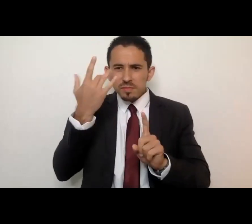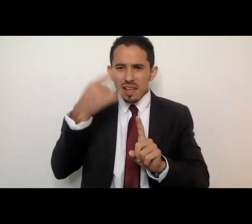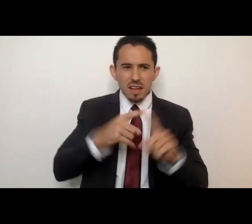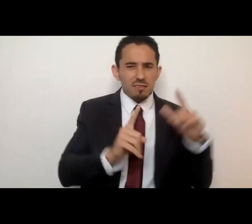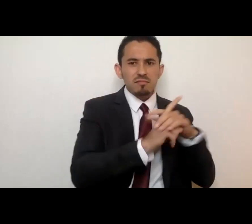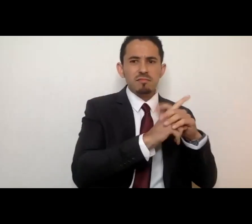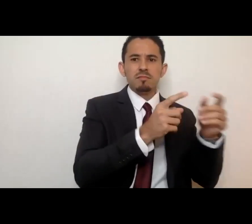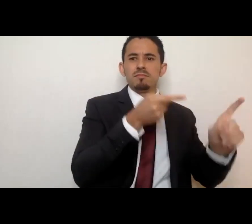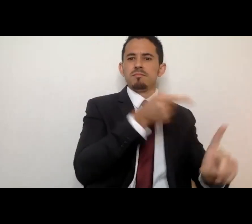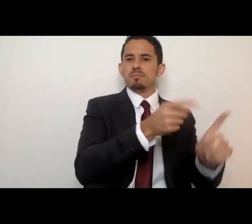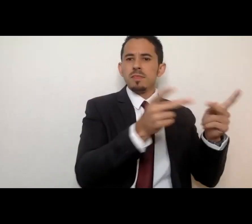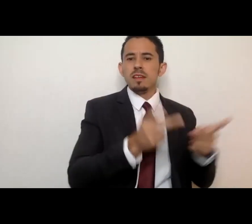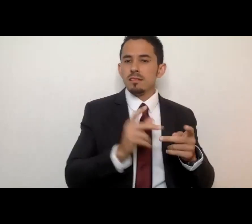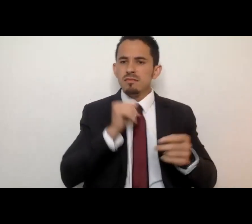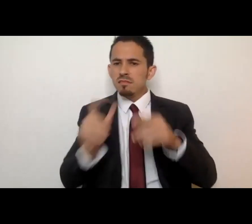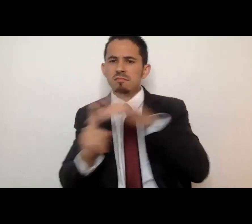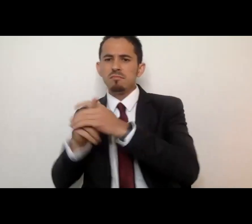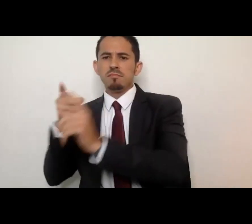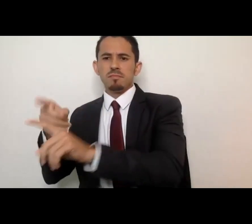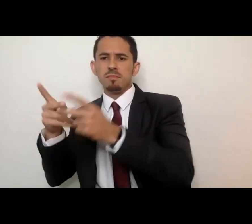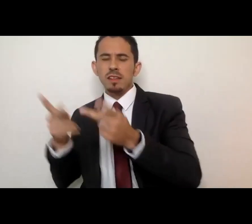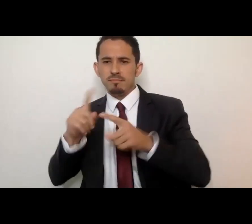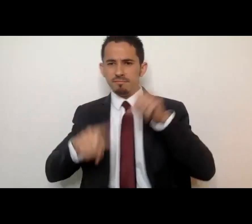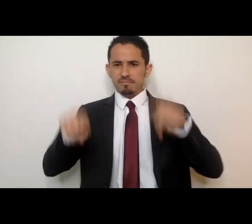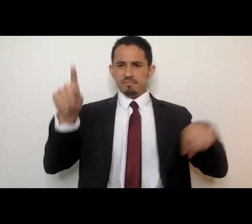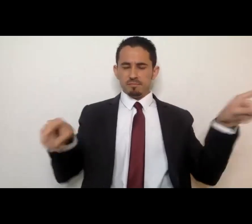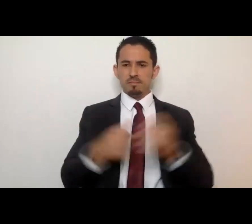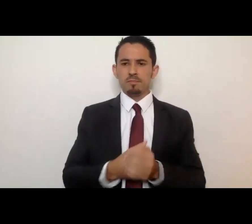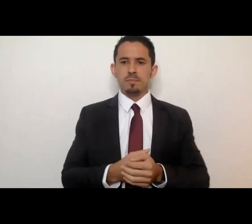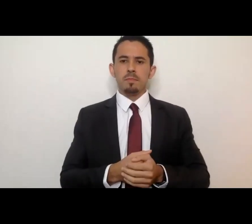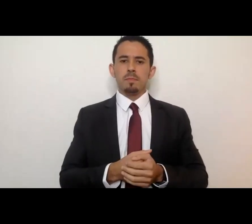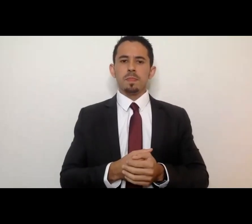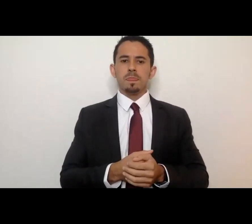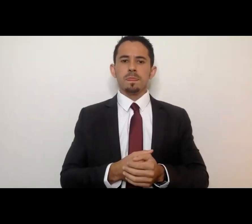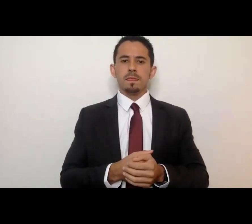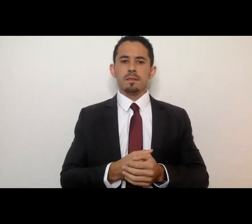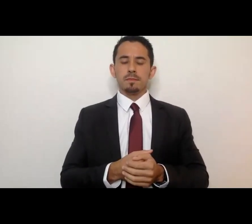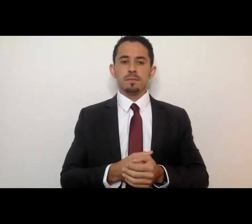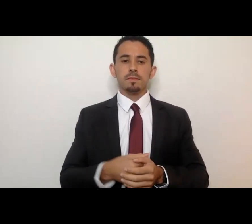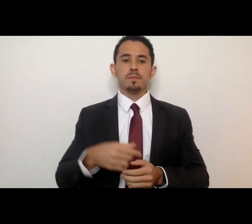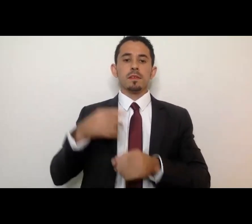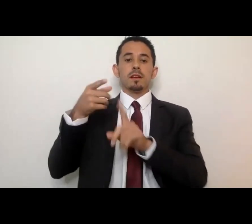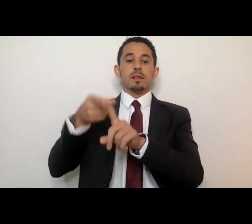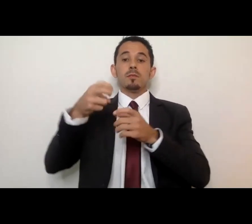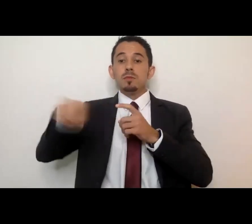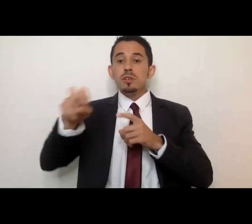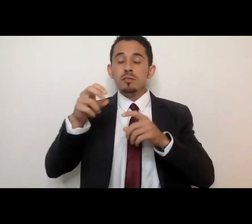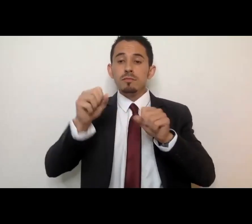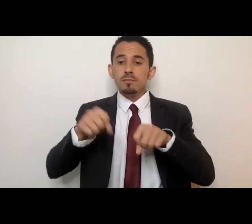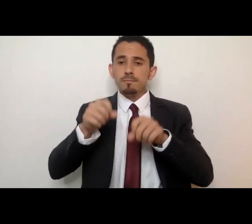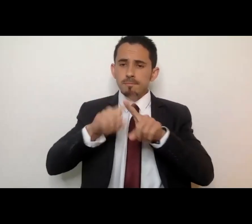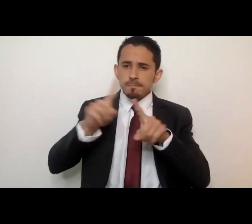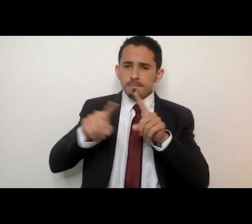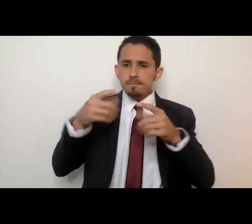Pathogens play a large role in this. Why a disease might appear in one area and not another. There are a variety of factors